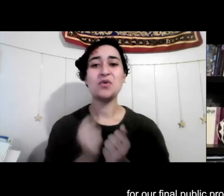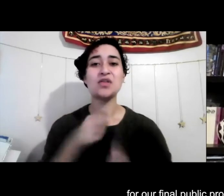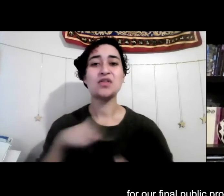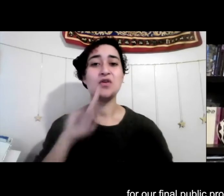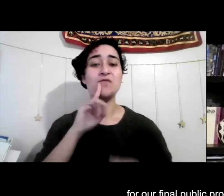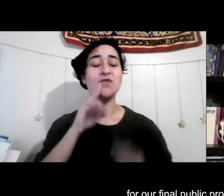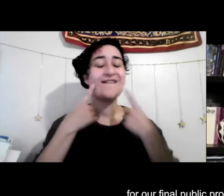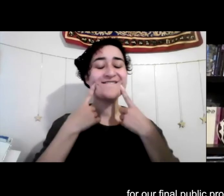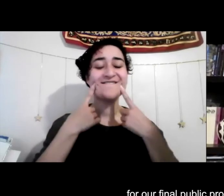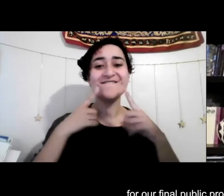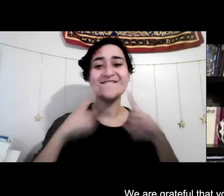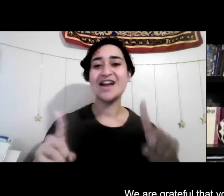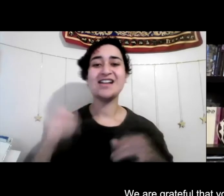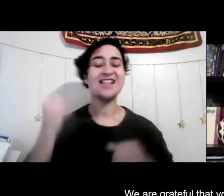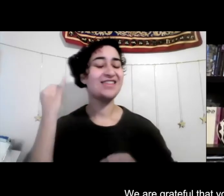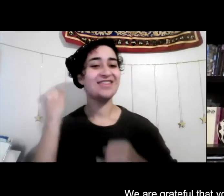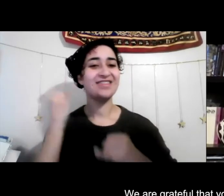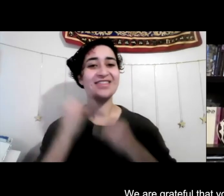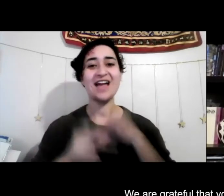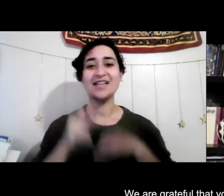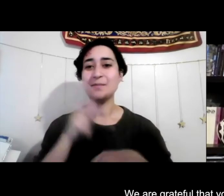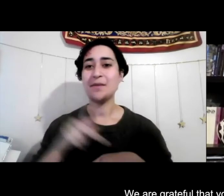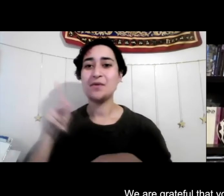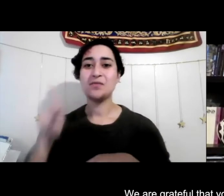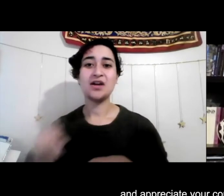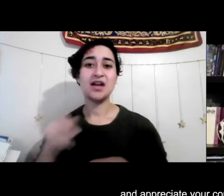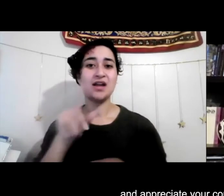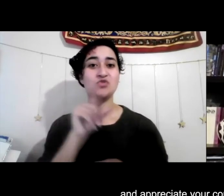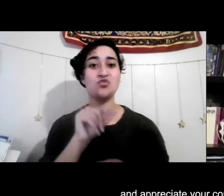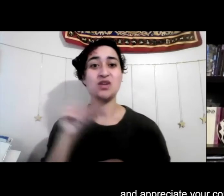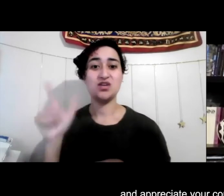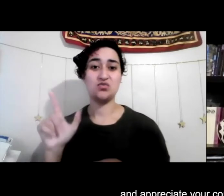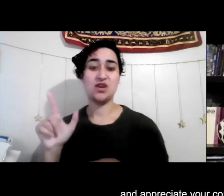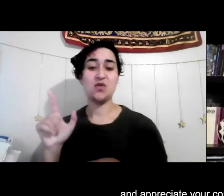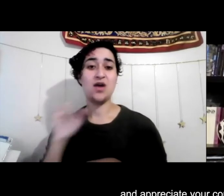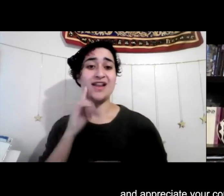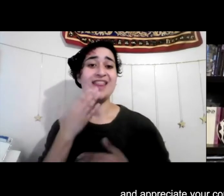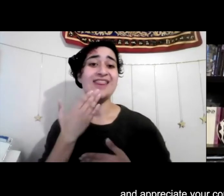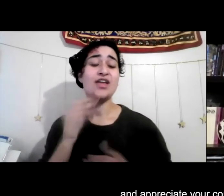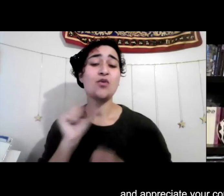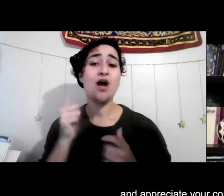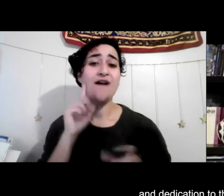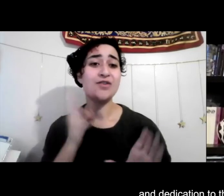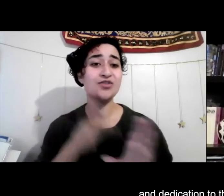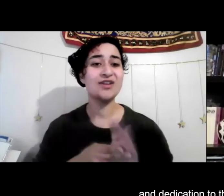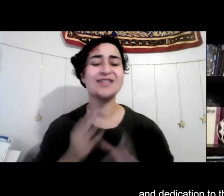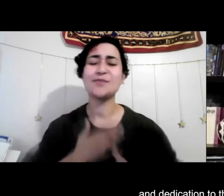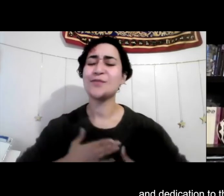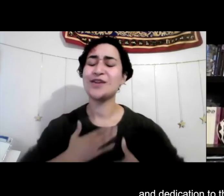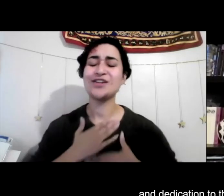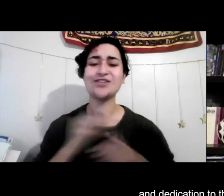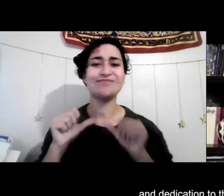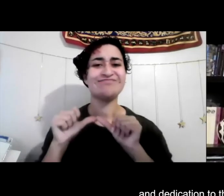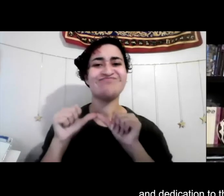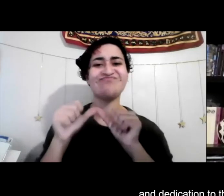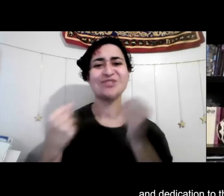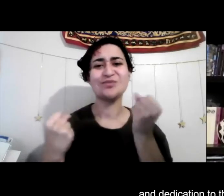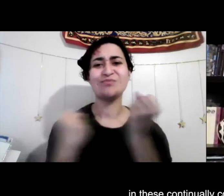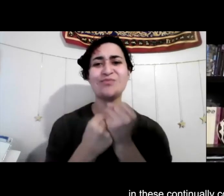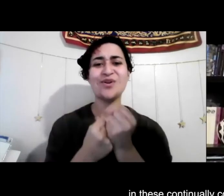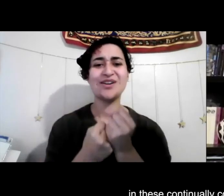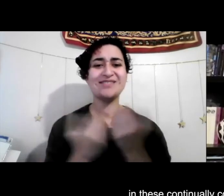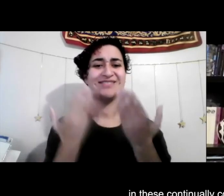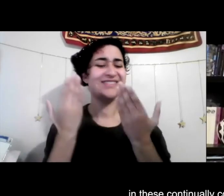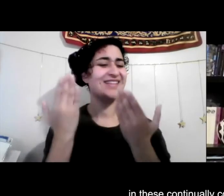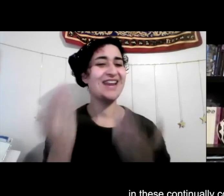program of 2021. We are grateful that you're joining us and appreciate your continued support and dedication to the museum